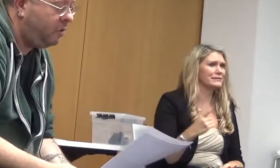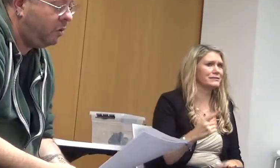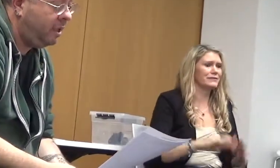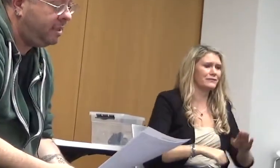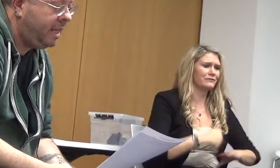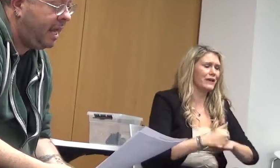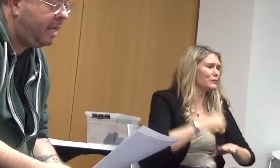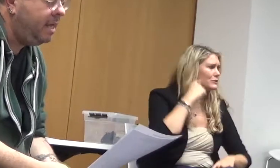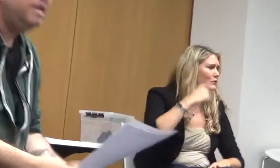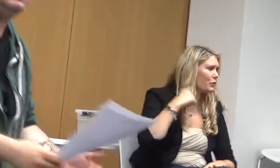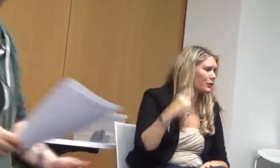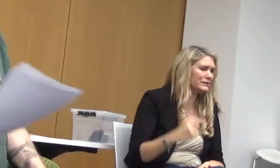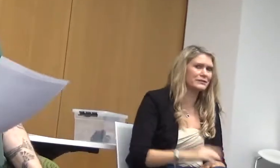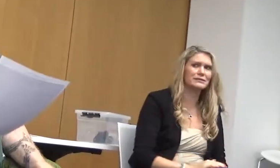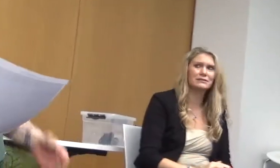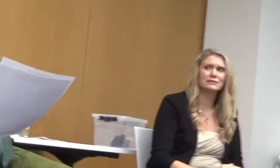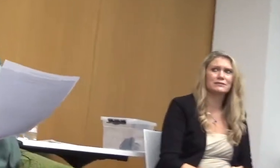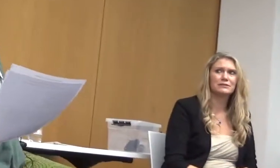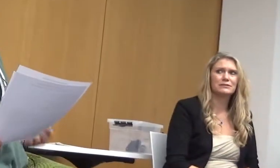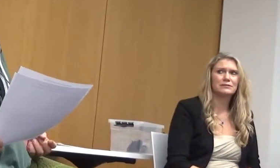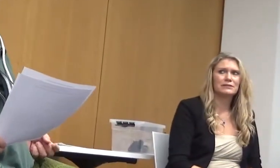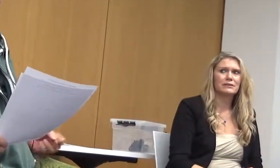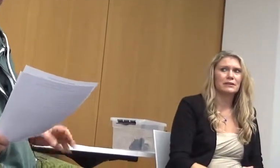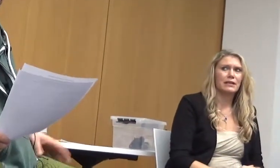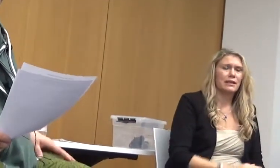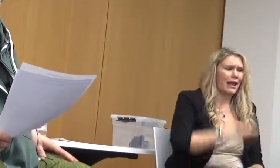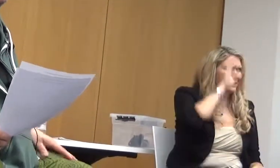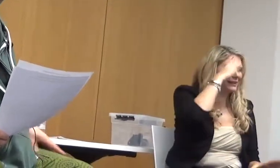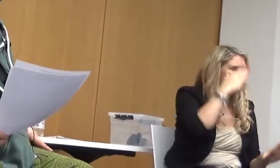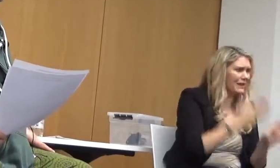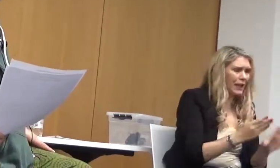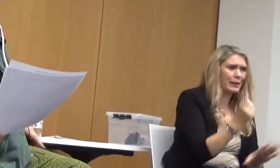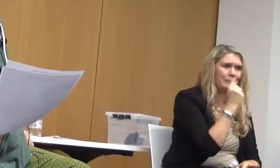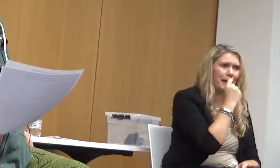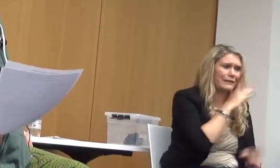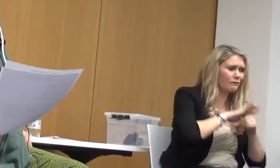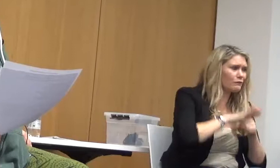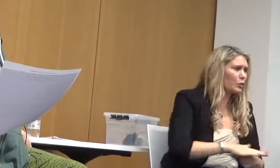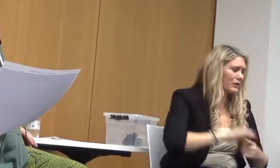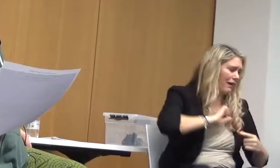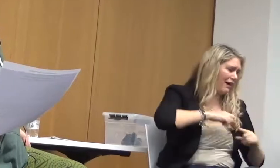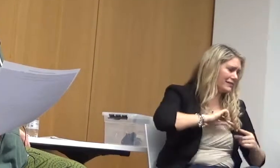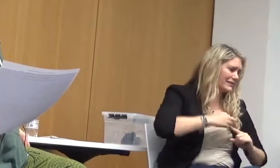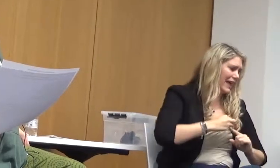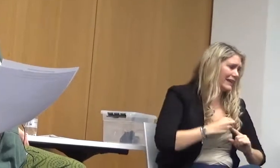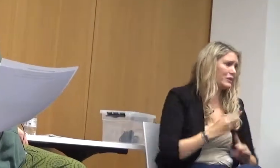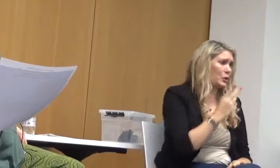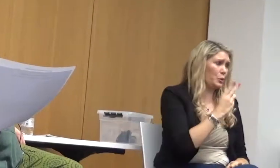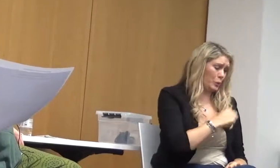foundries of noise. And yeah, despite psych meds enforcing heart attack, 2 bouts of